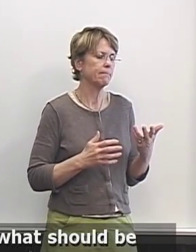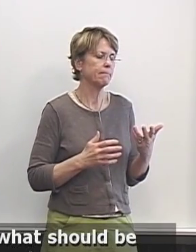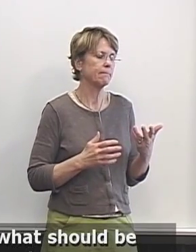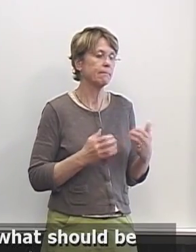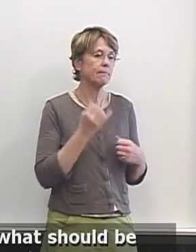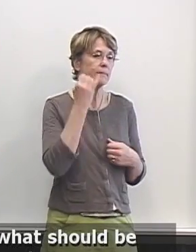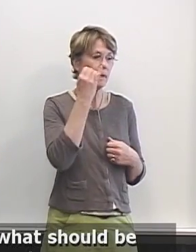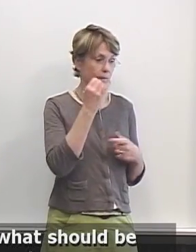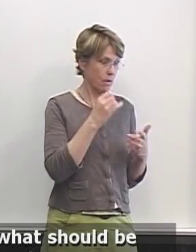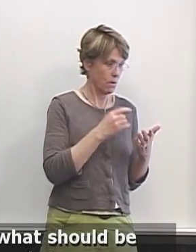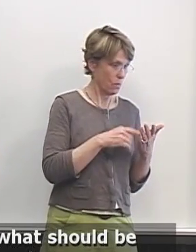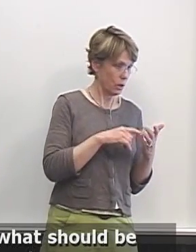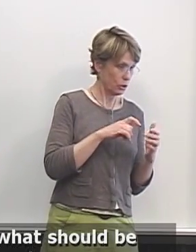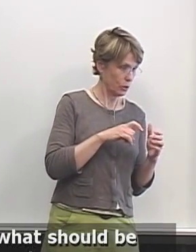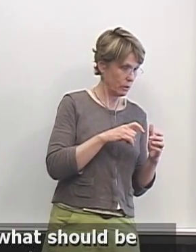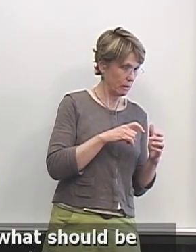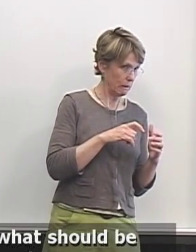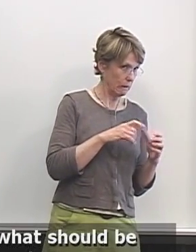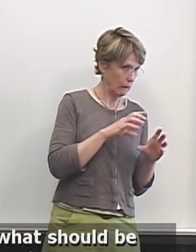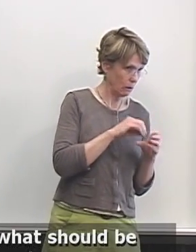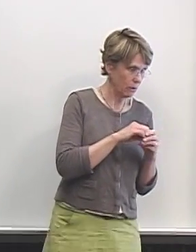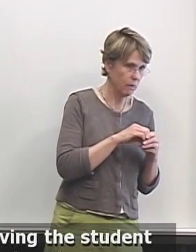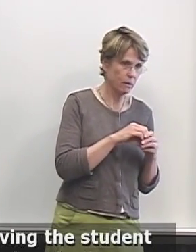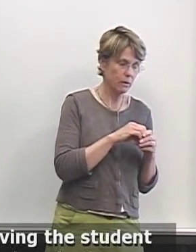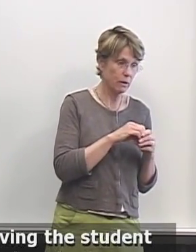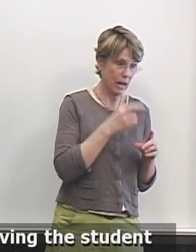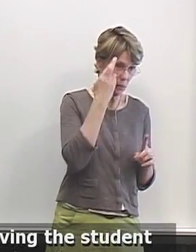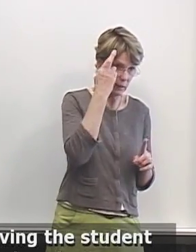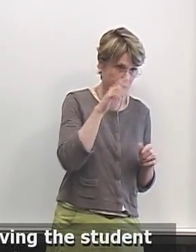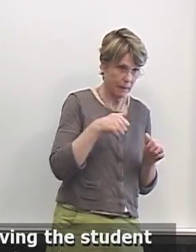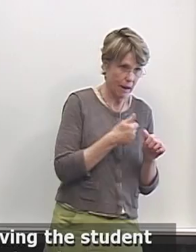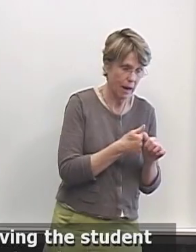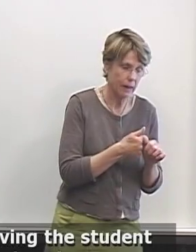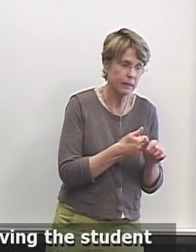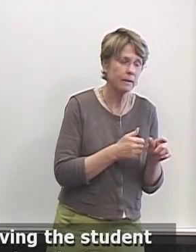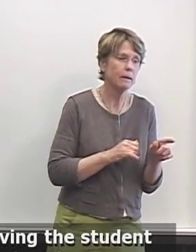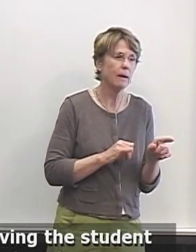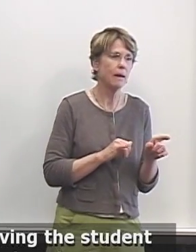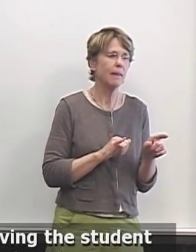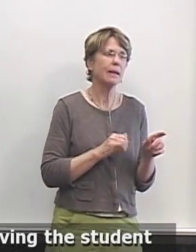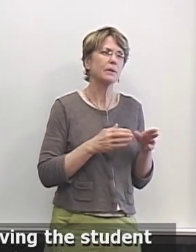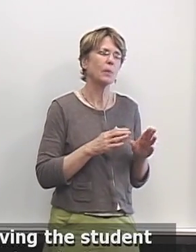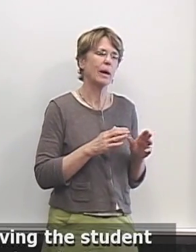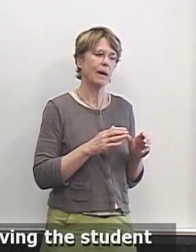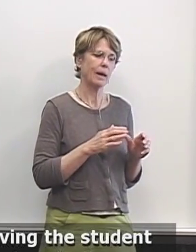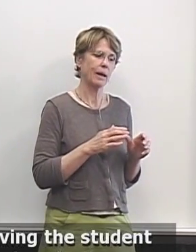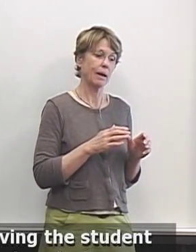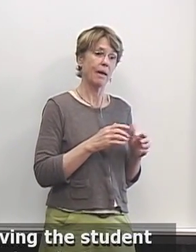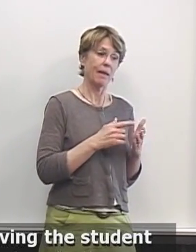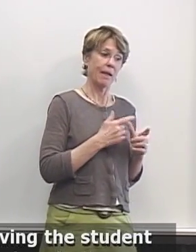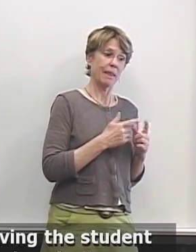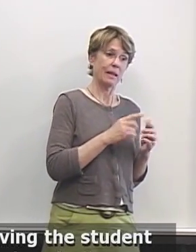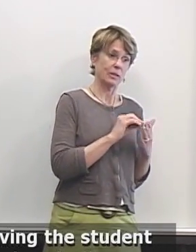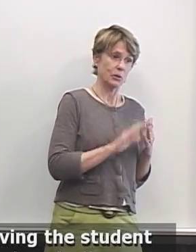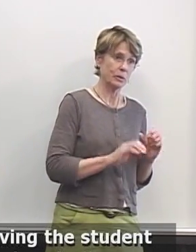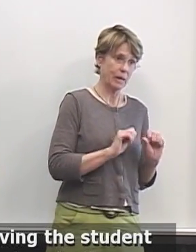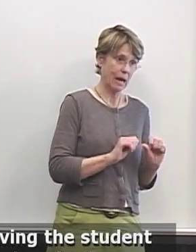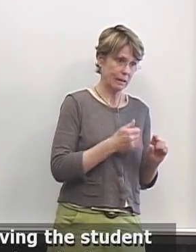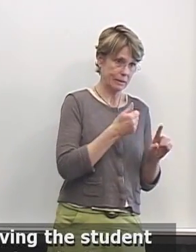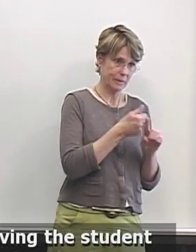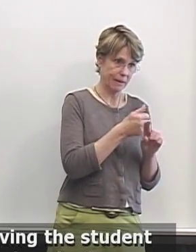idea of what should be included for what reason is a way of having the student